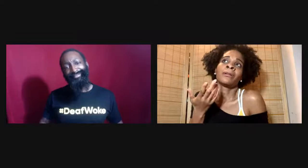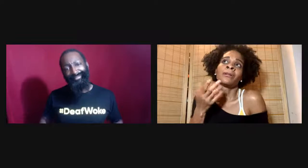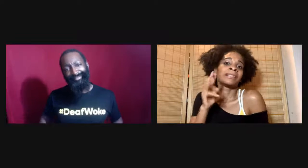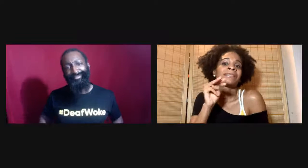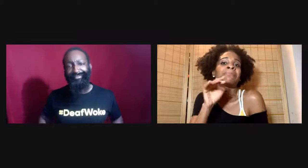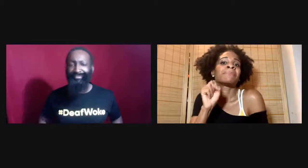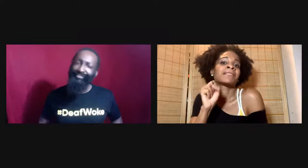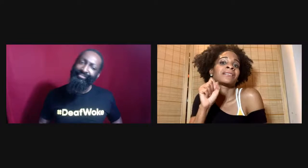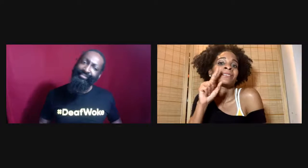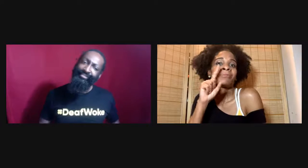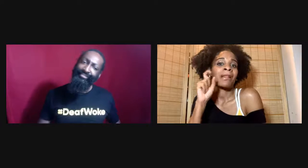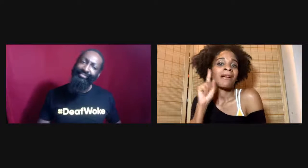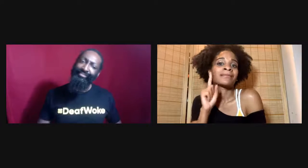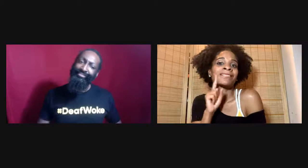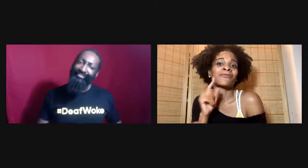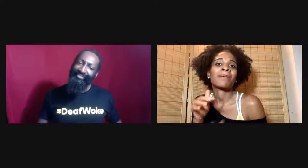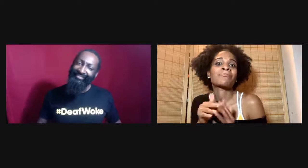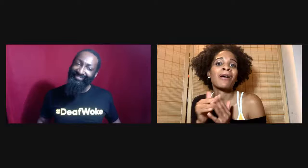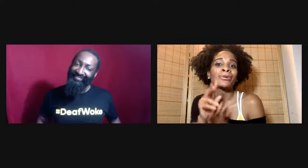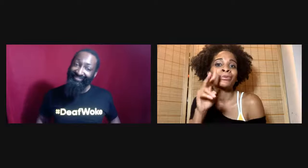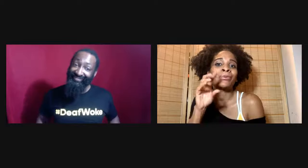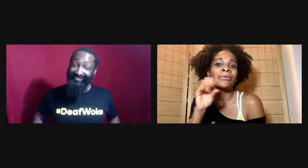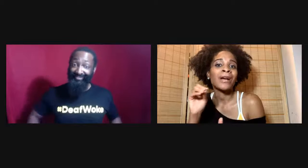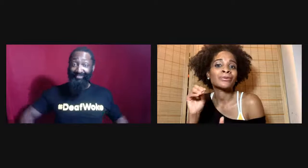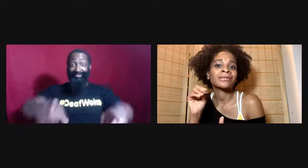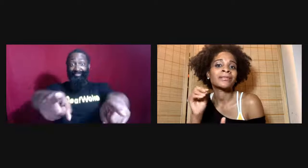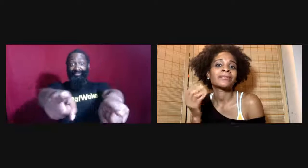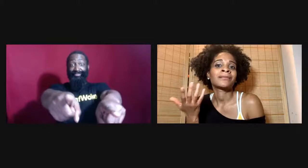For example, you know, quite some time ago,